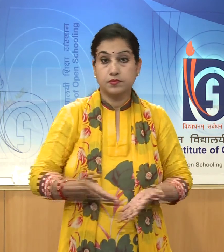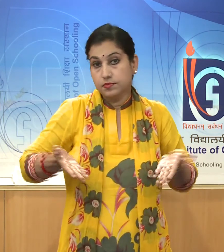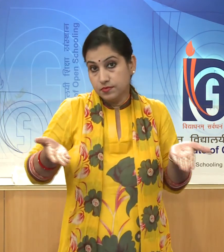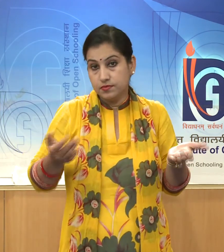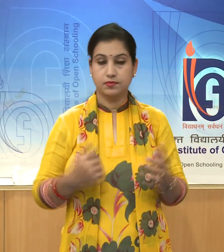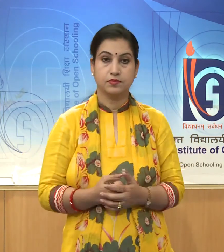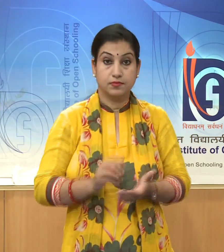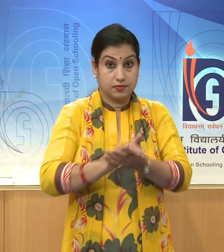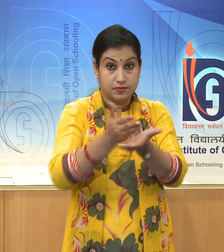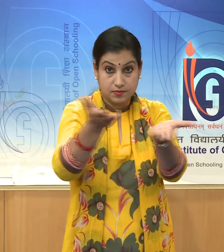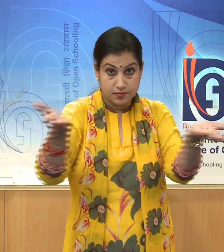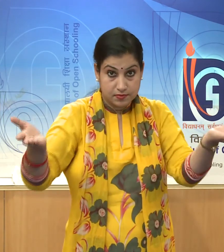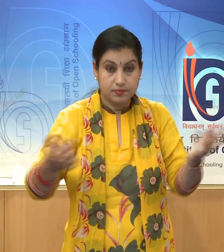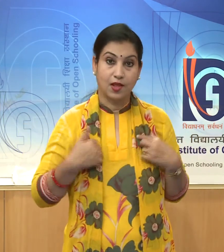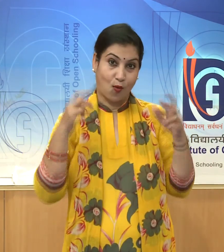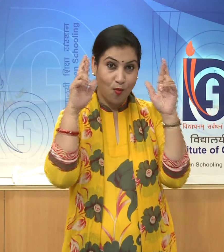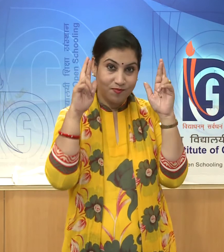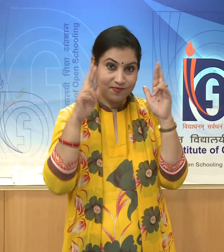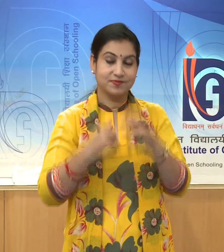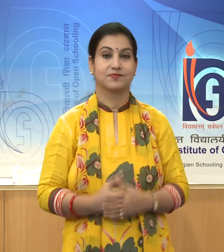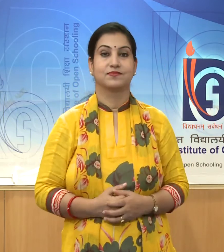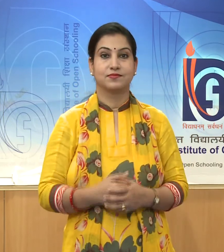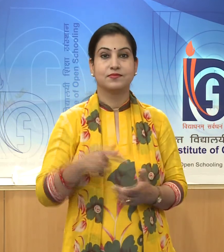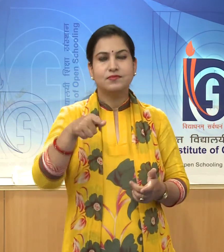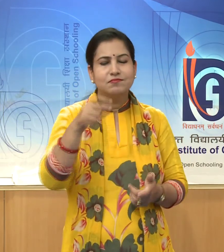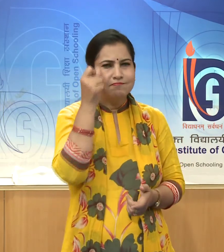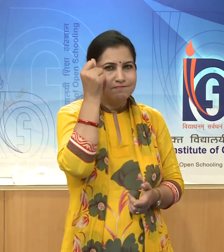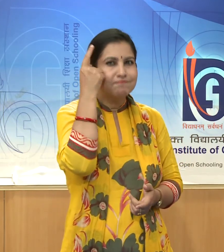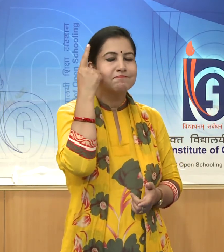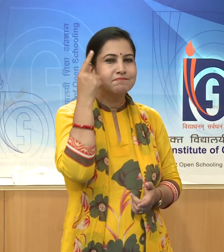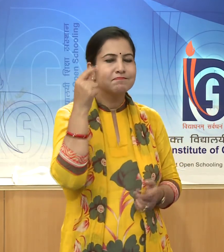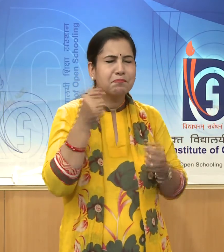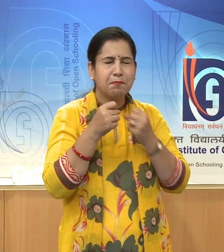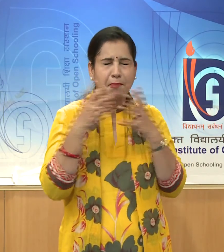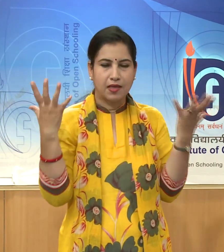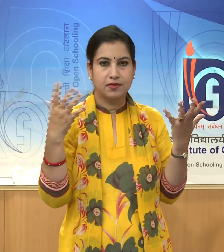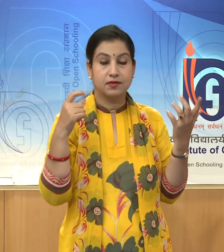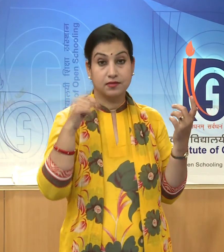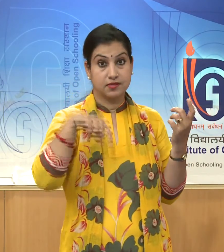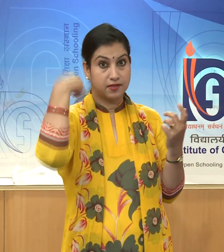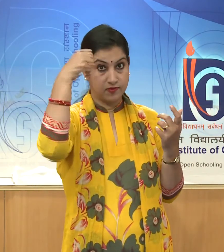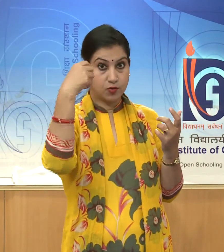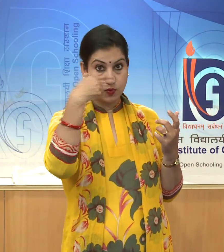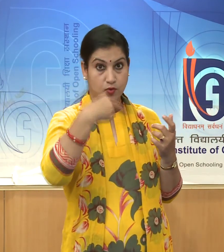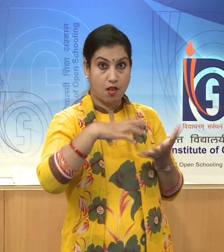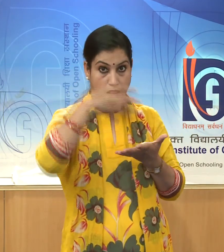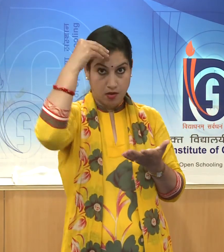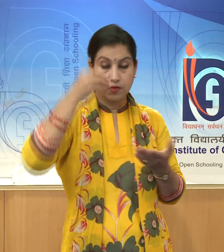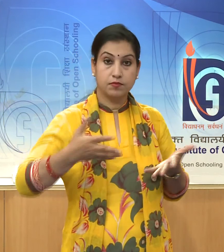So, dear friends, I hope you have understood a lot from the video.